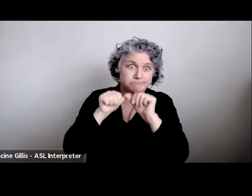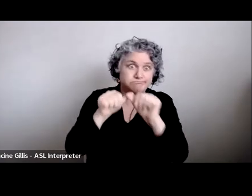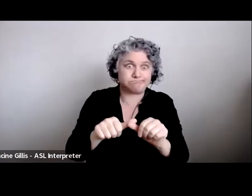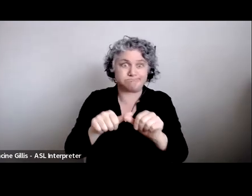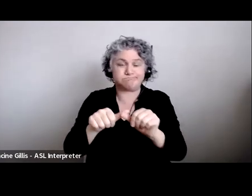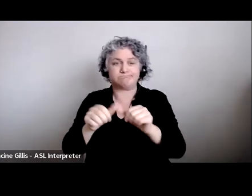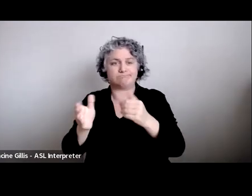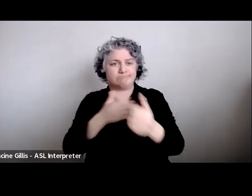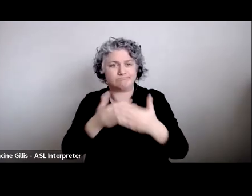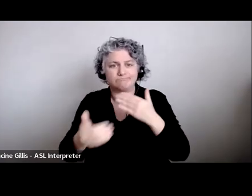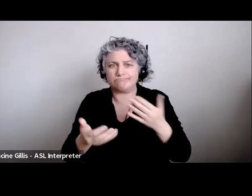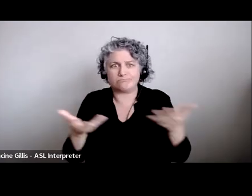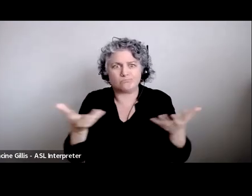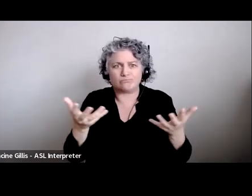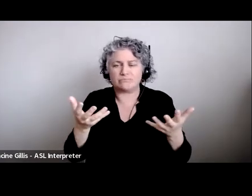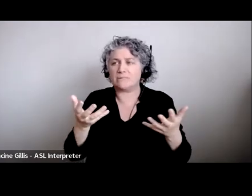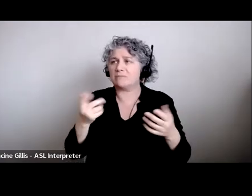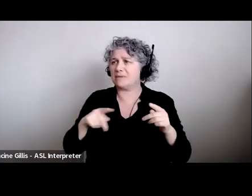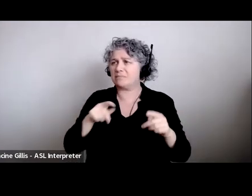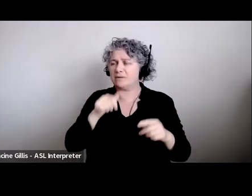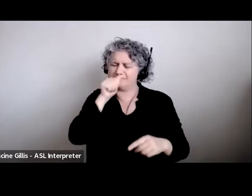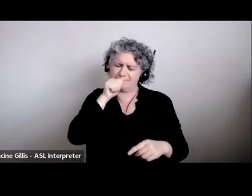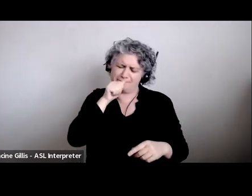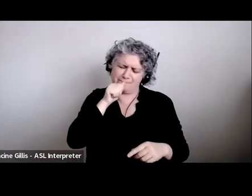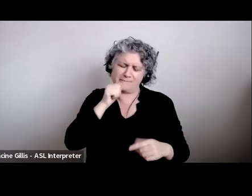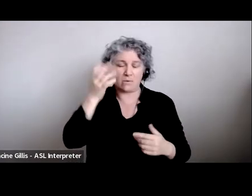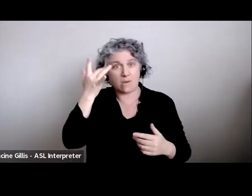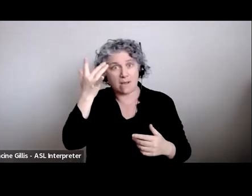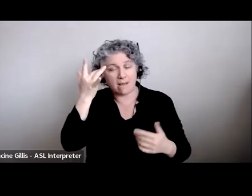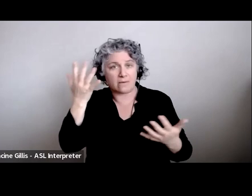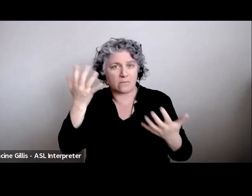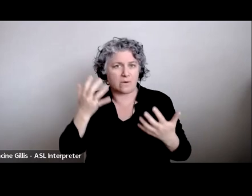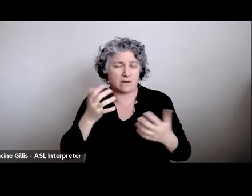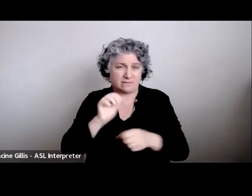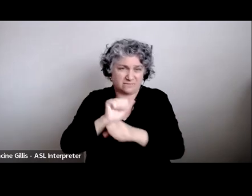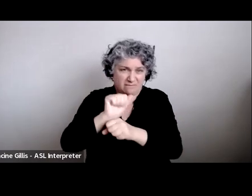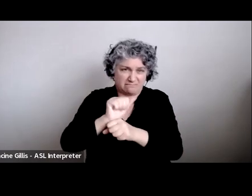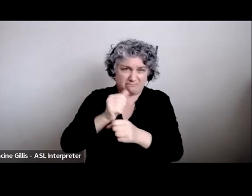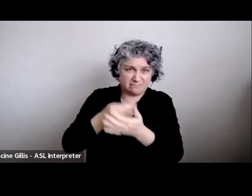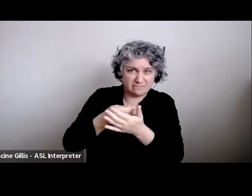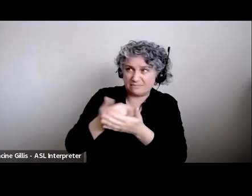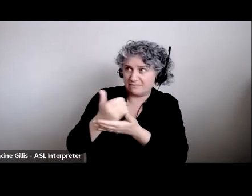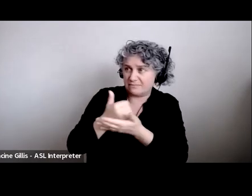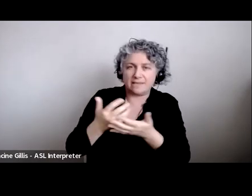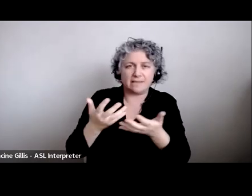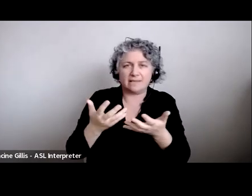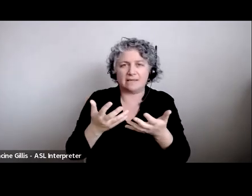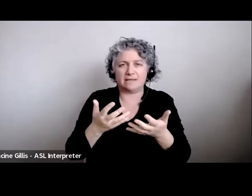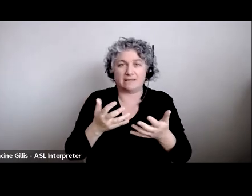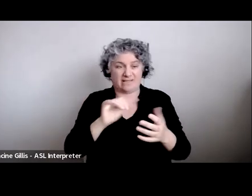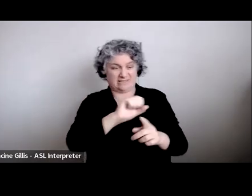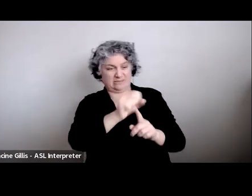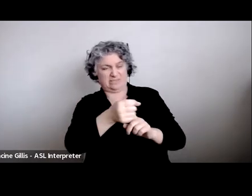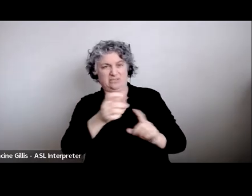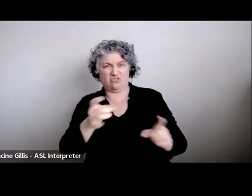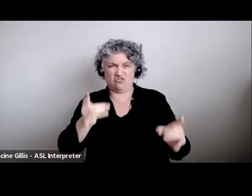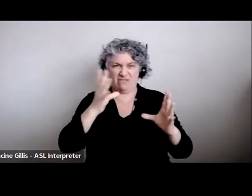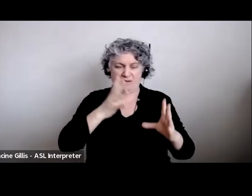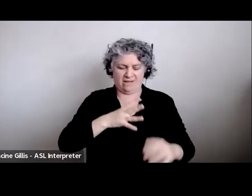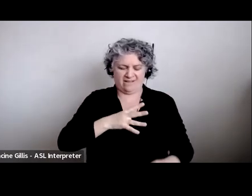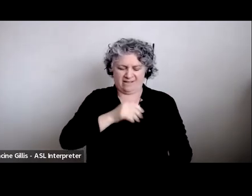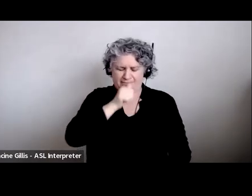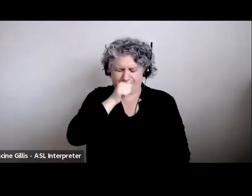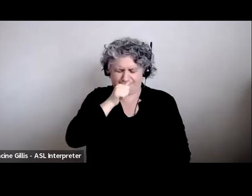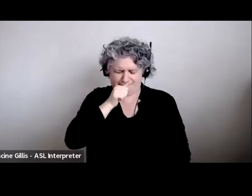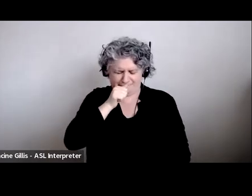do it because they want the career so badly that they'll put up with these situations that are really quite awful. She